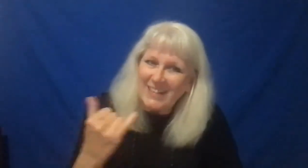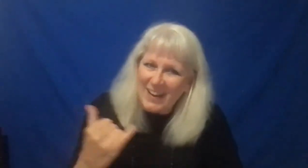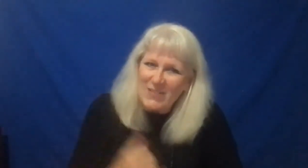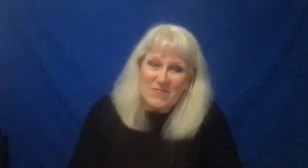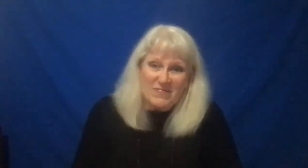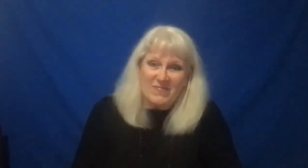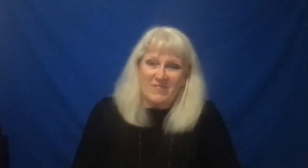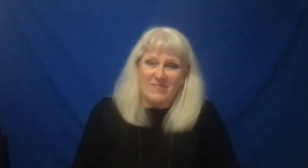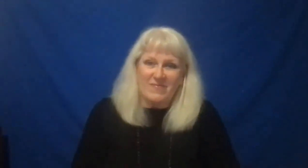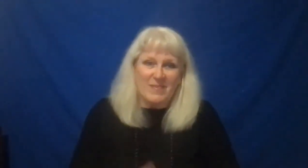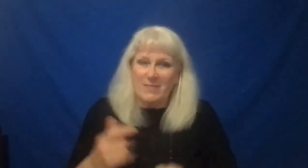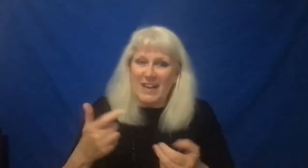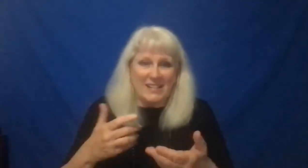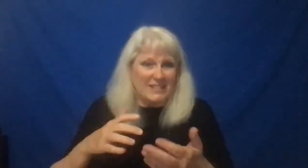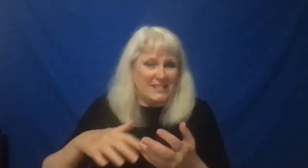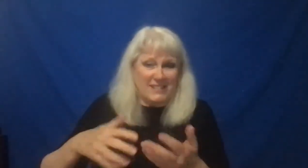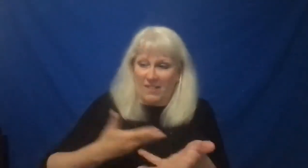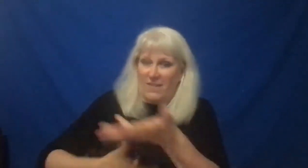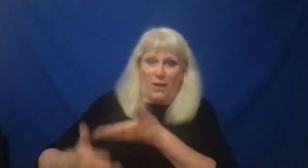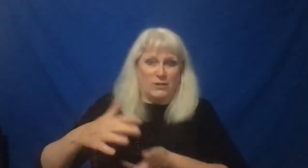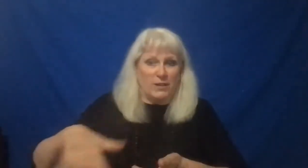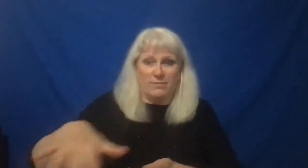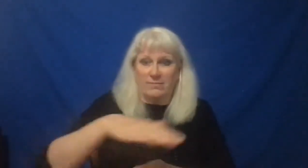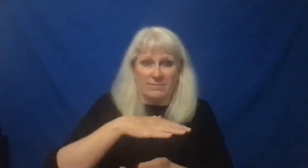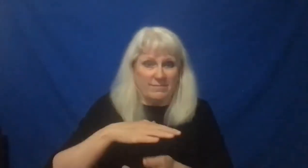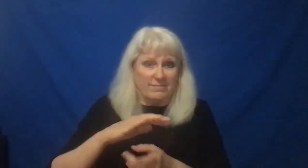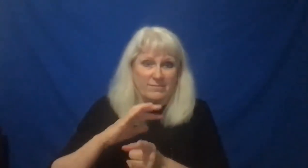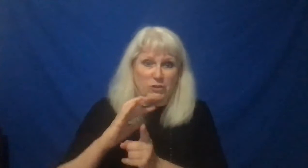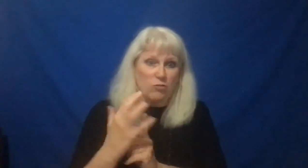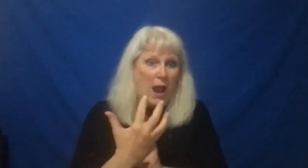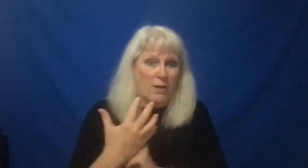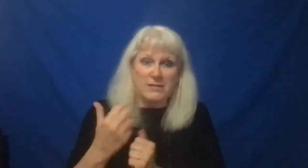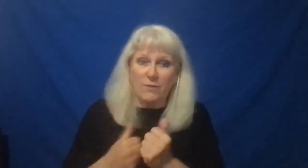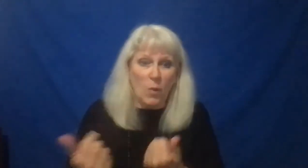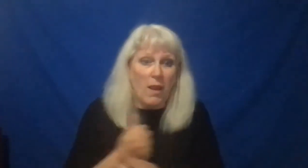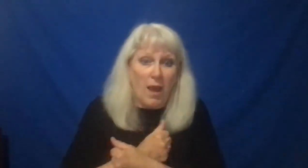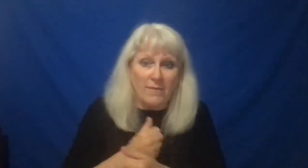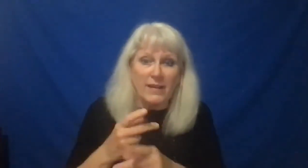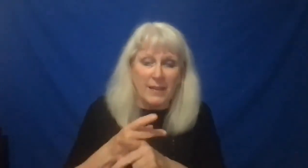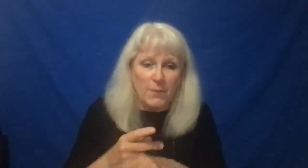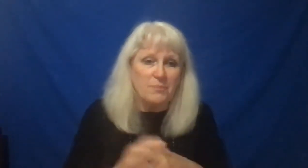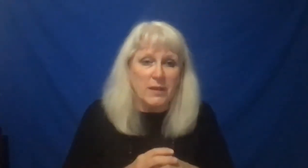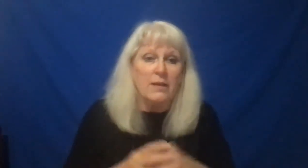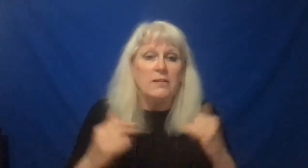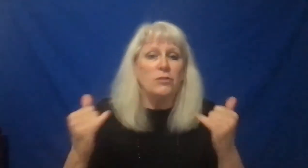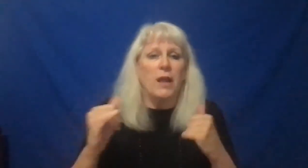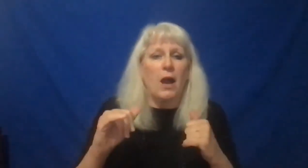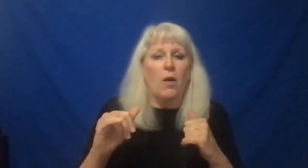that surrounded all of us with love and care. The following quote from Bill W. came from our